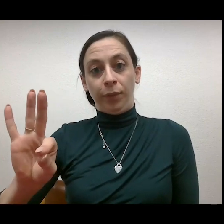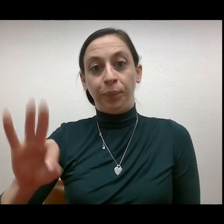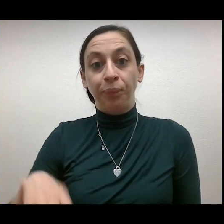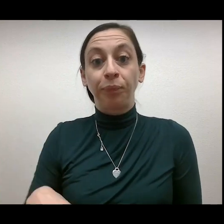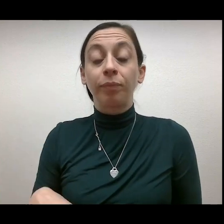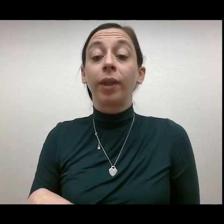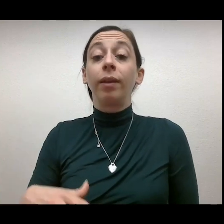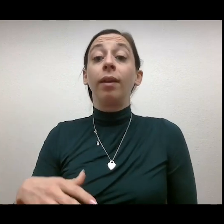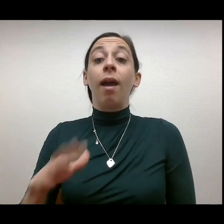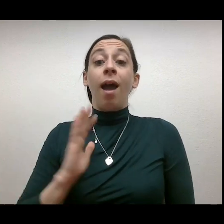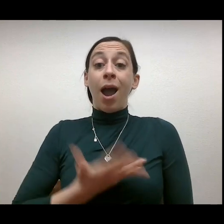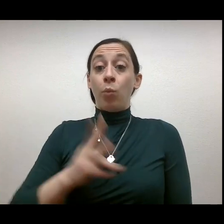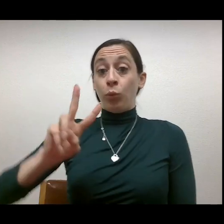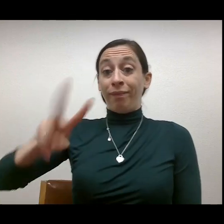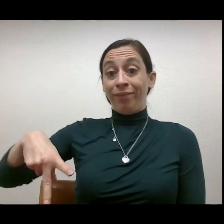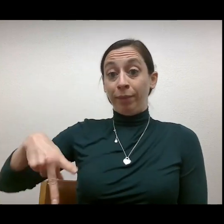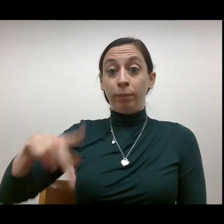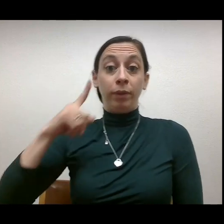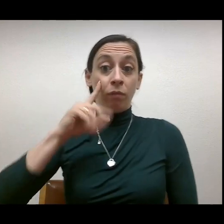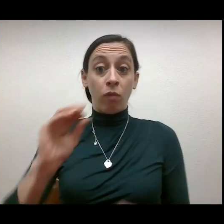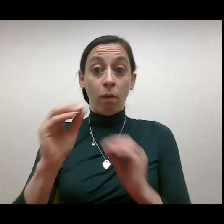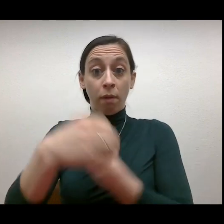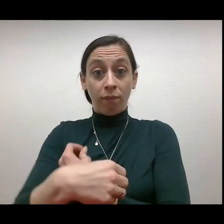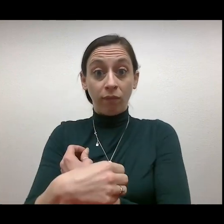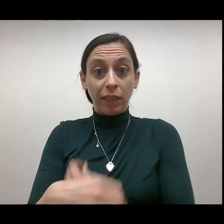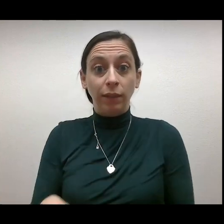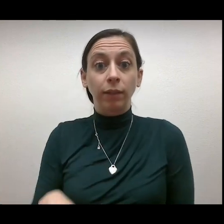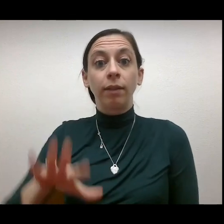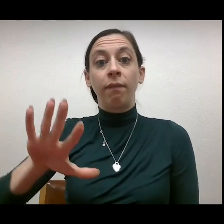512-463-5739. And our office VP is